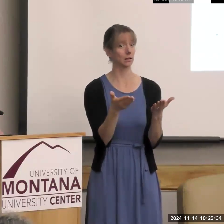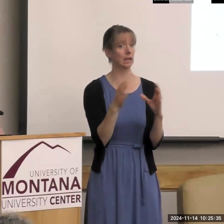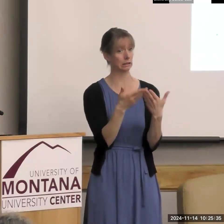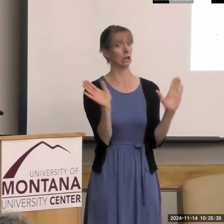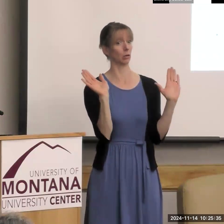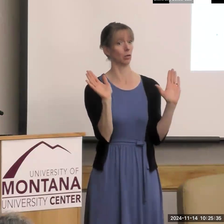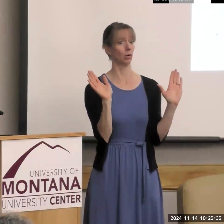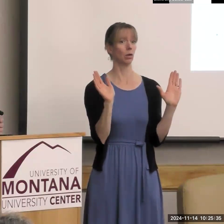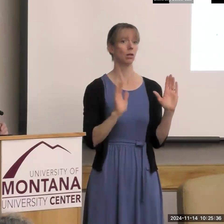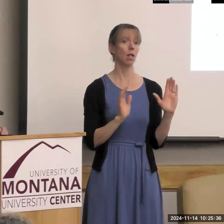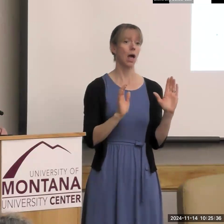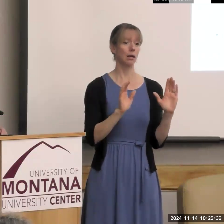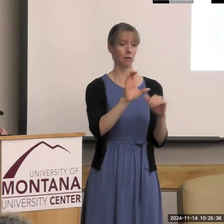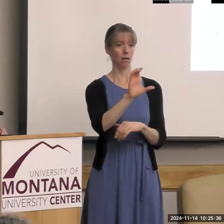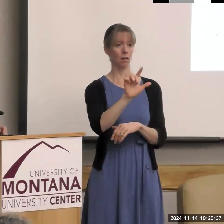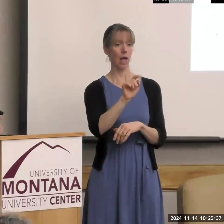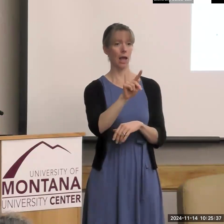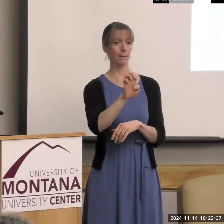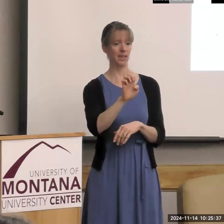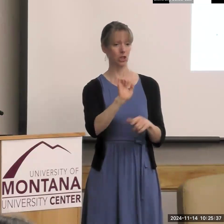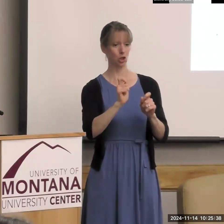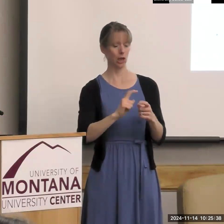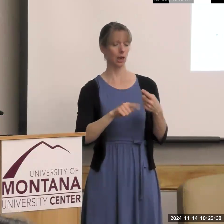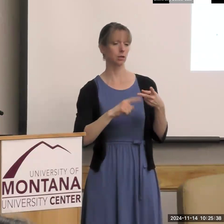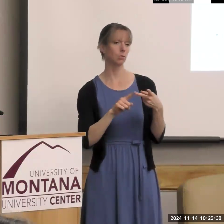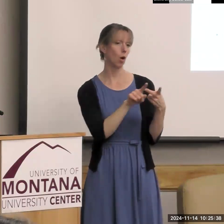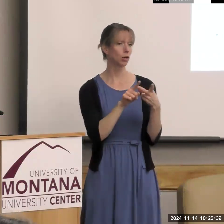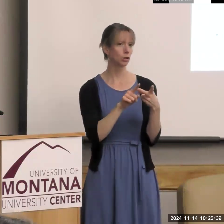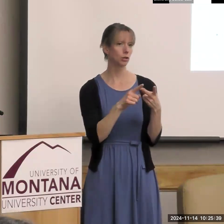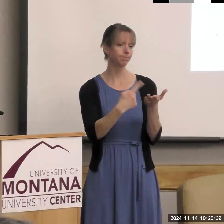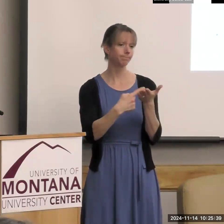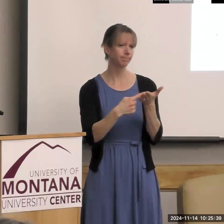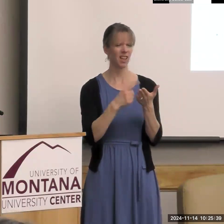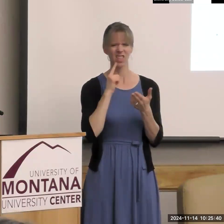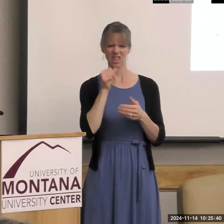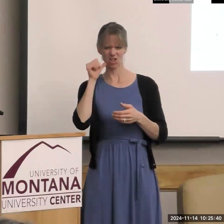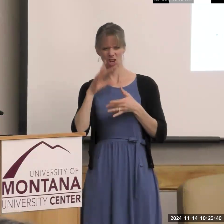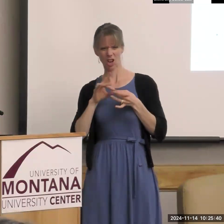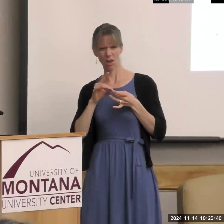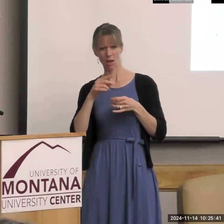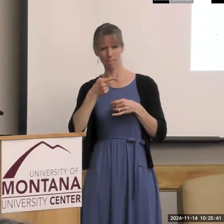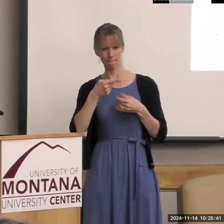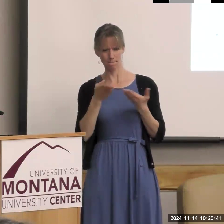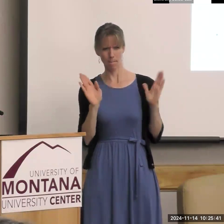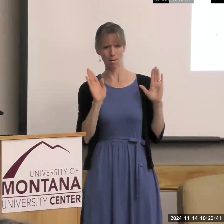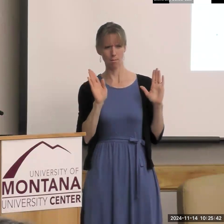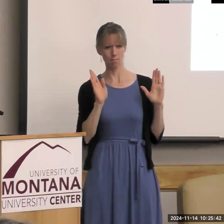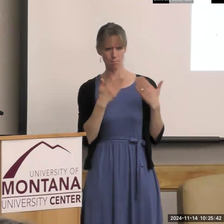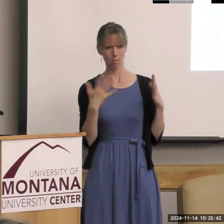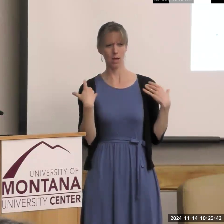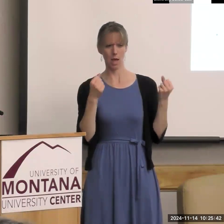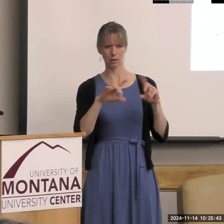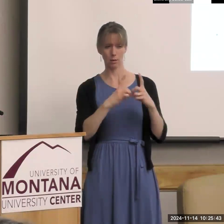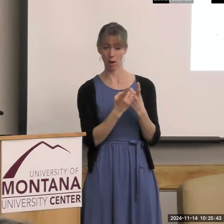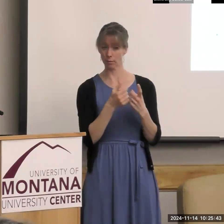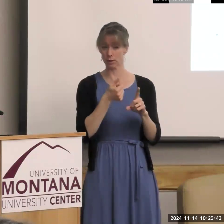maybe things like climate change, but they will also address, and I think the comment was made yesterday about public health departments